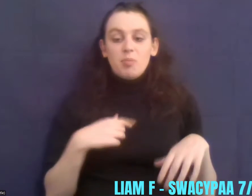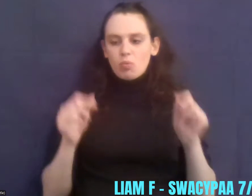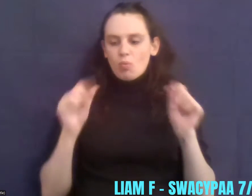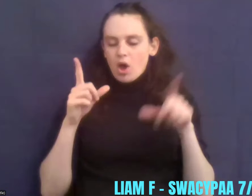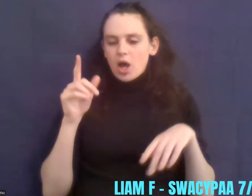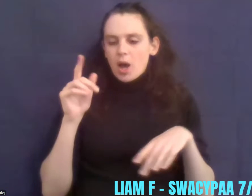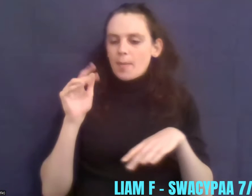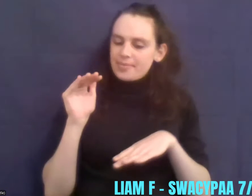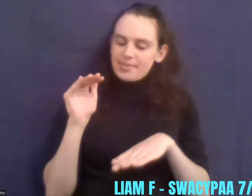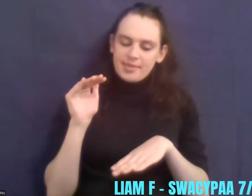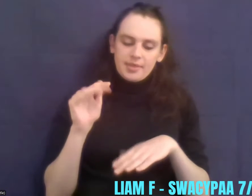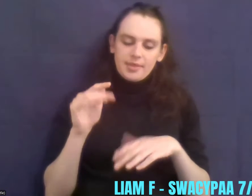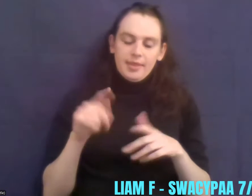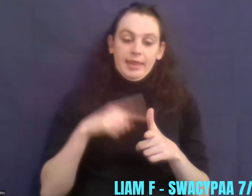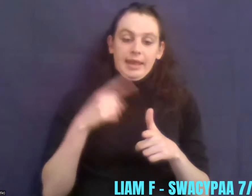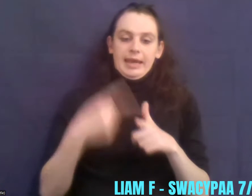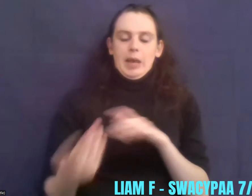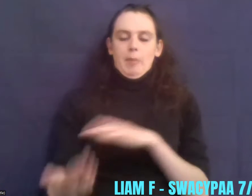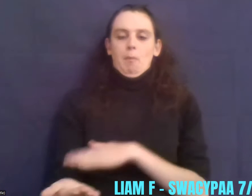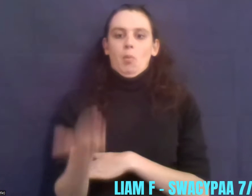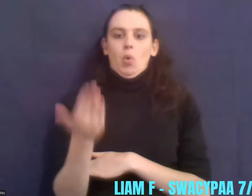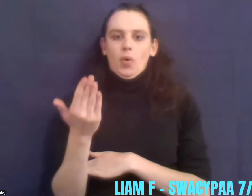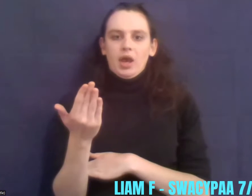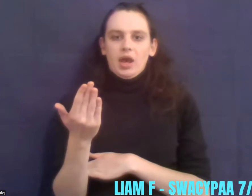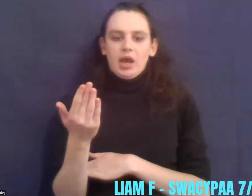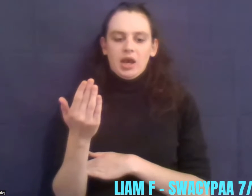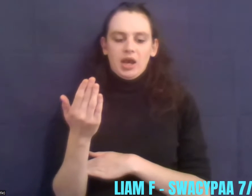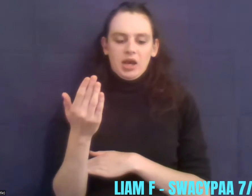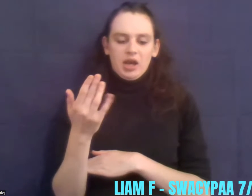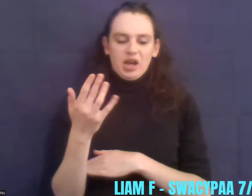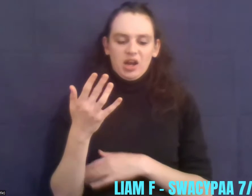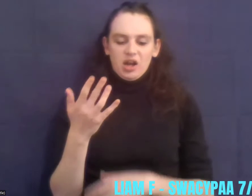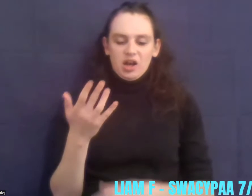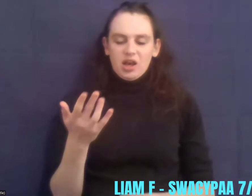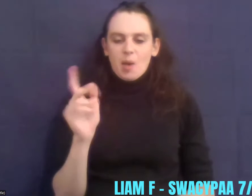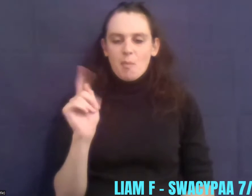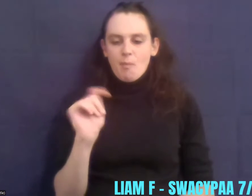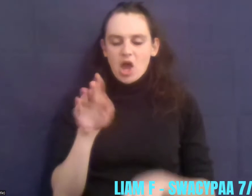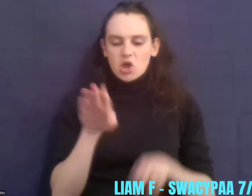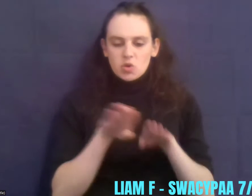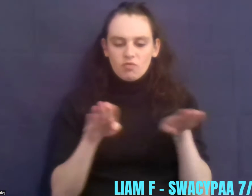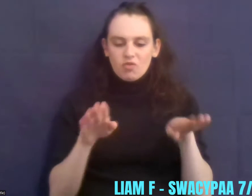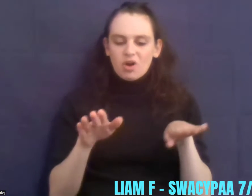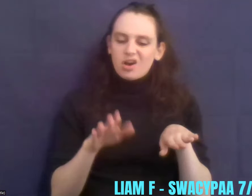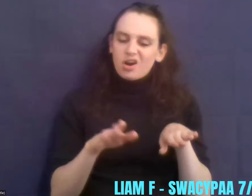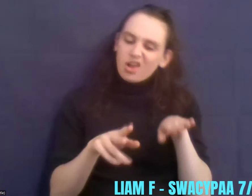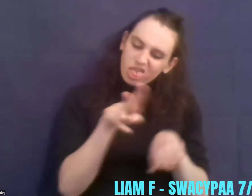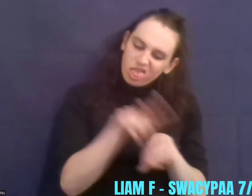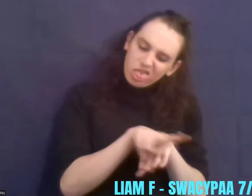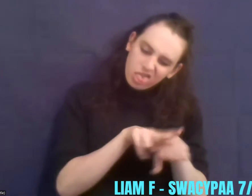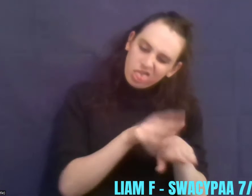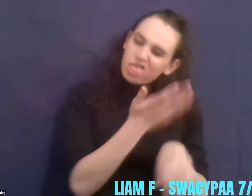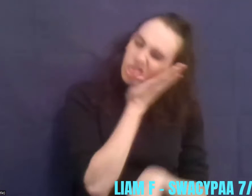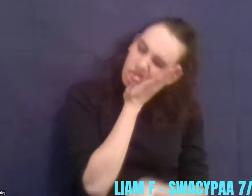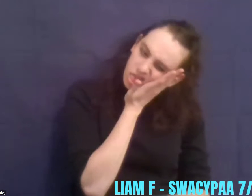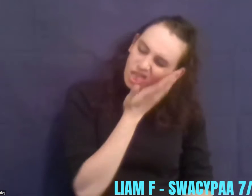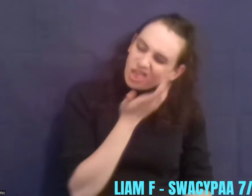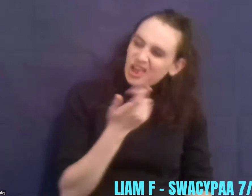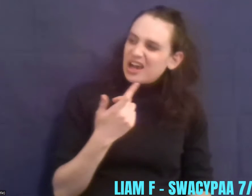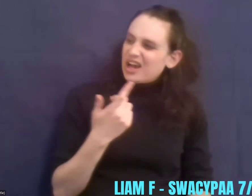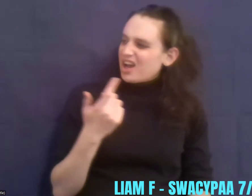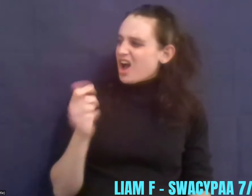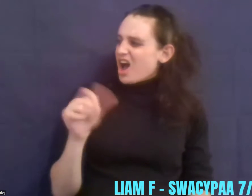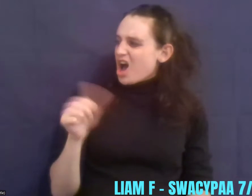on a bathroom floor in somebody else's clothing, not knowing where I was. Which is to say that